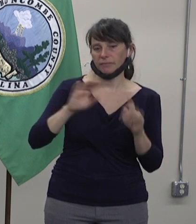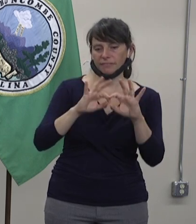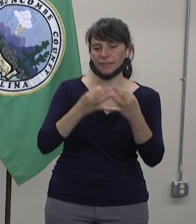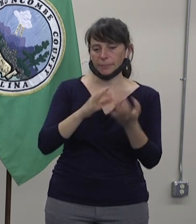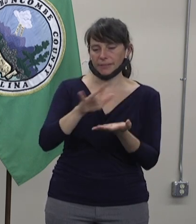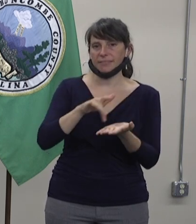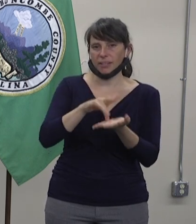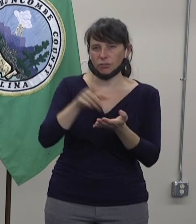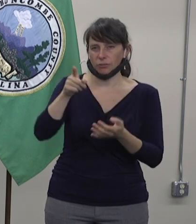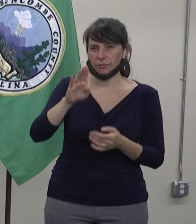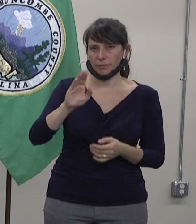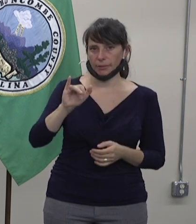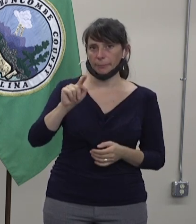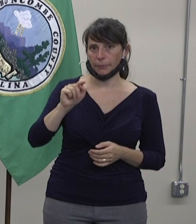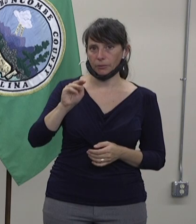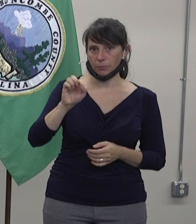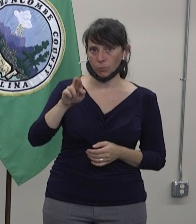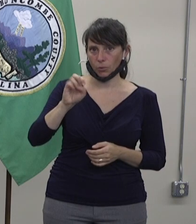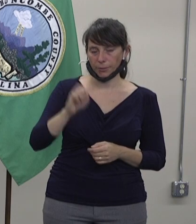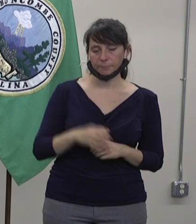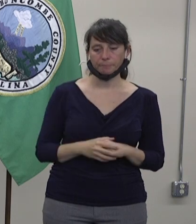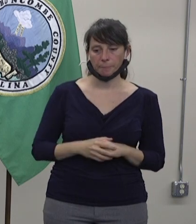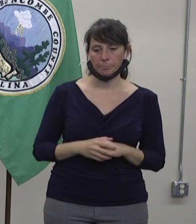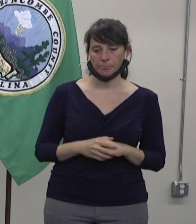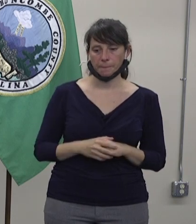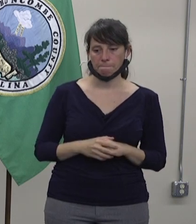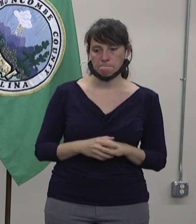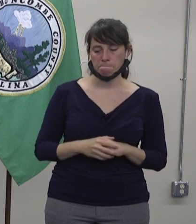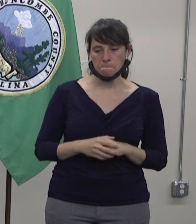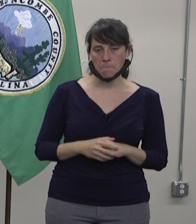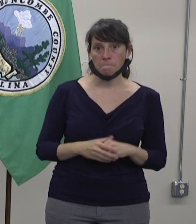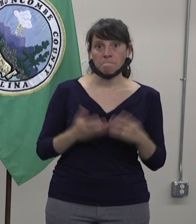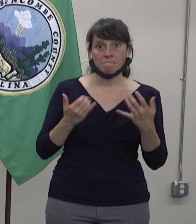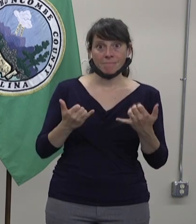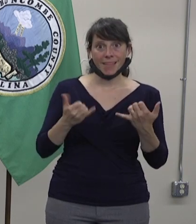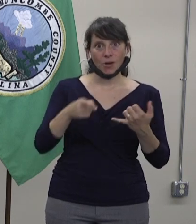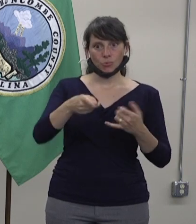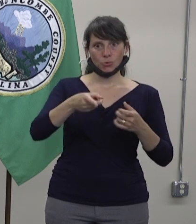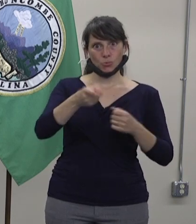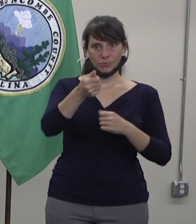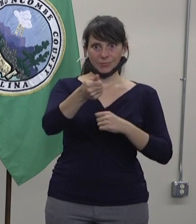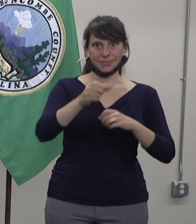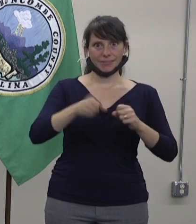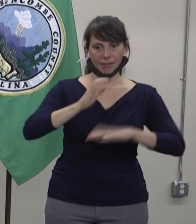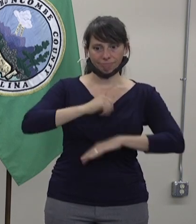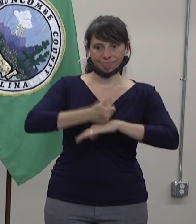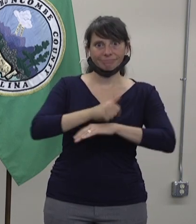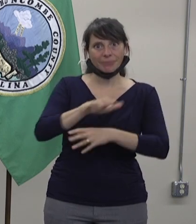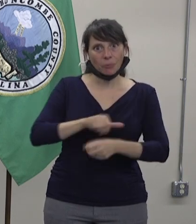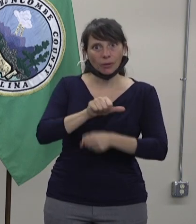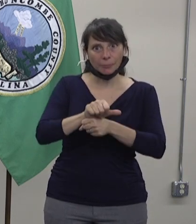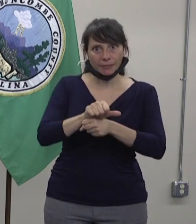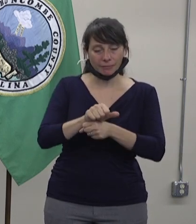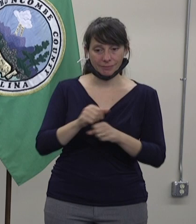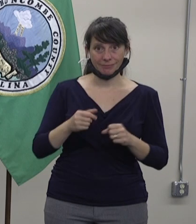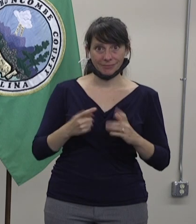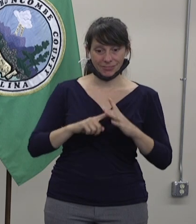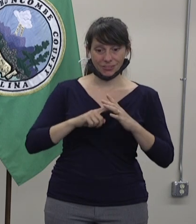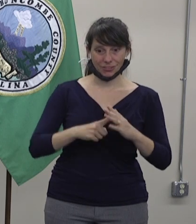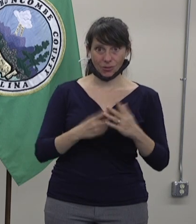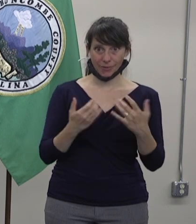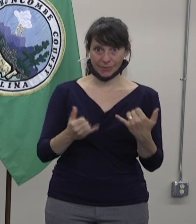You now can also schedule an appointment at one of the county's community testing sites. Starting this Sunday, August